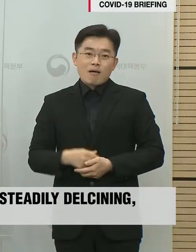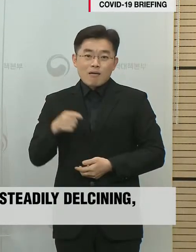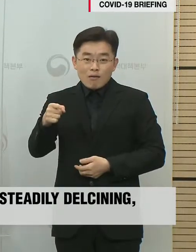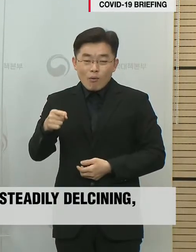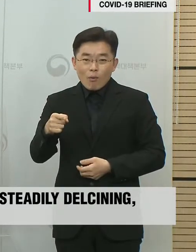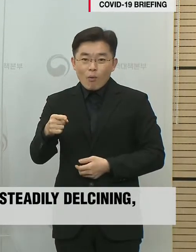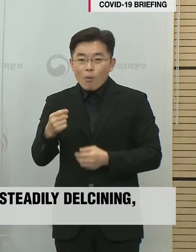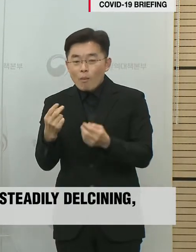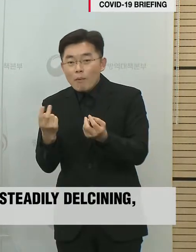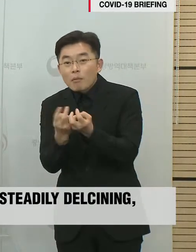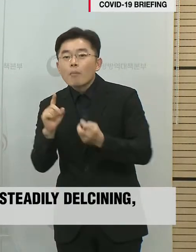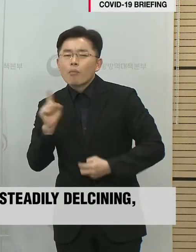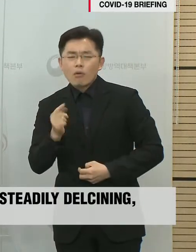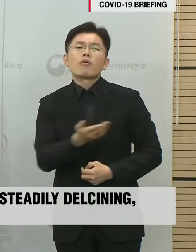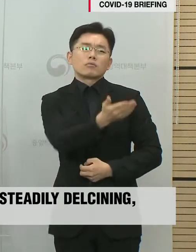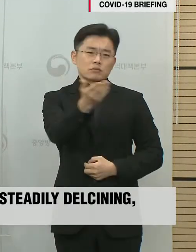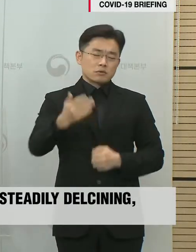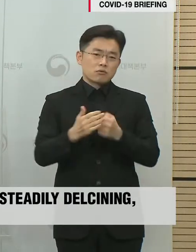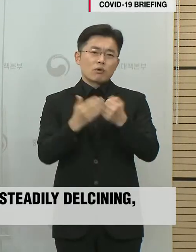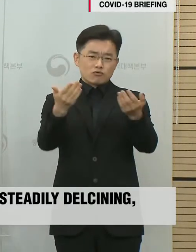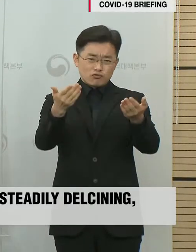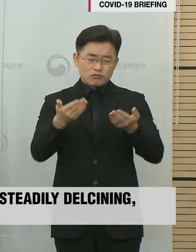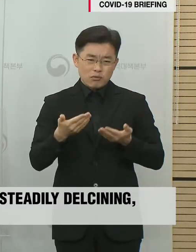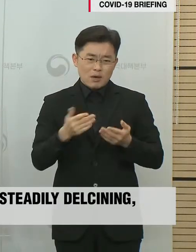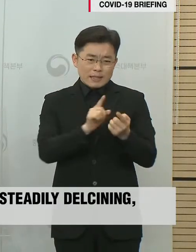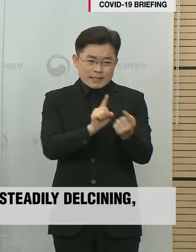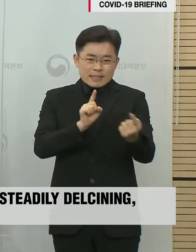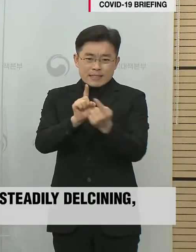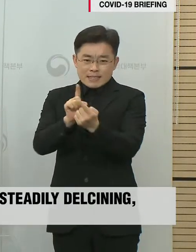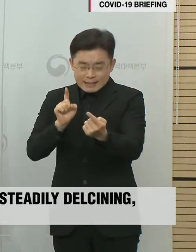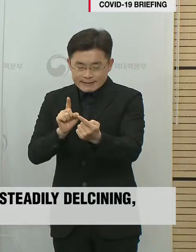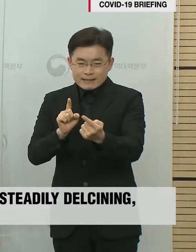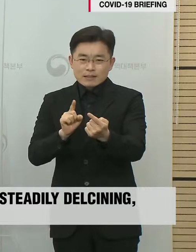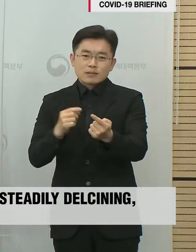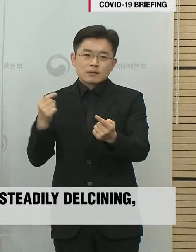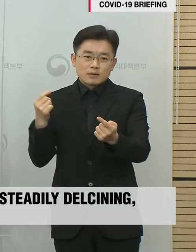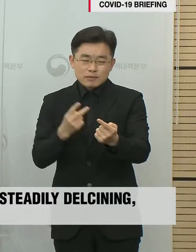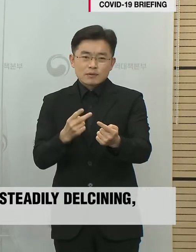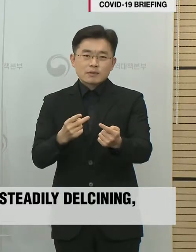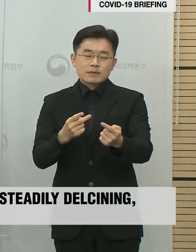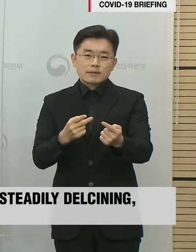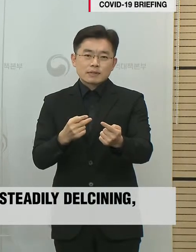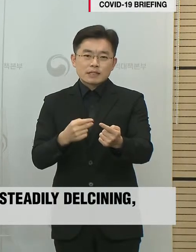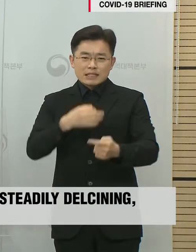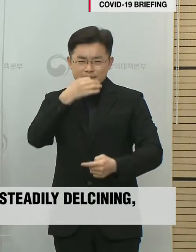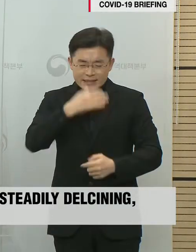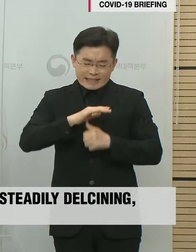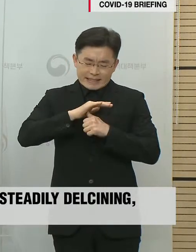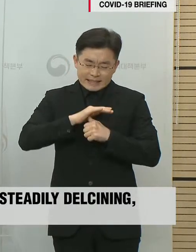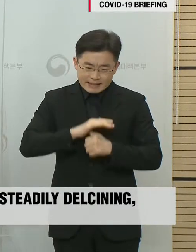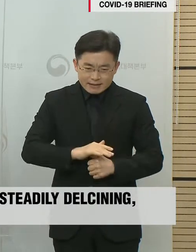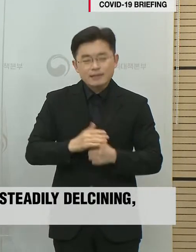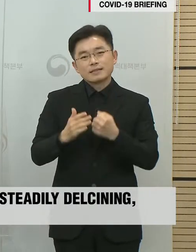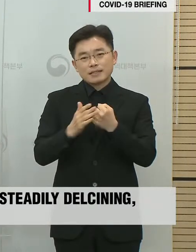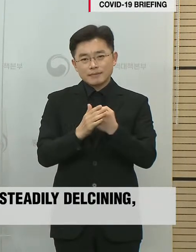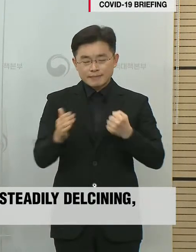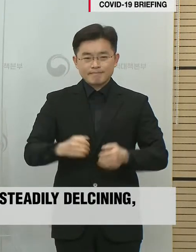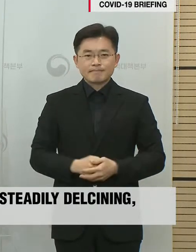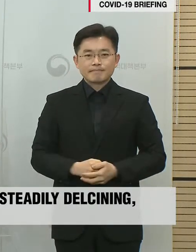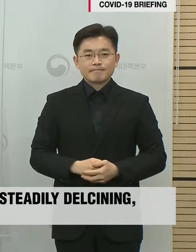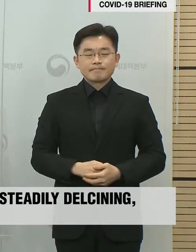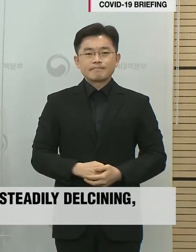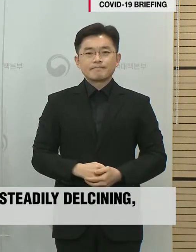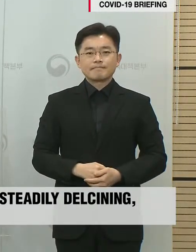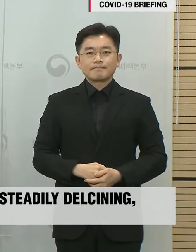we succeed in making this outcome possible, we believe that this will be an invaluable experience